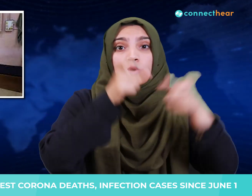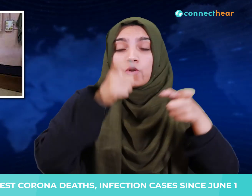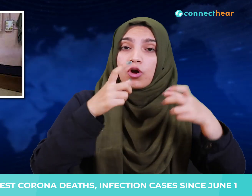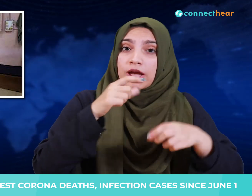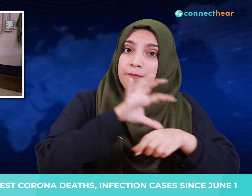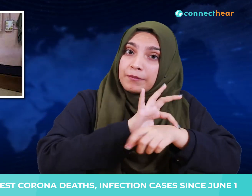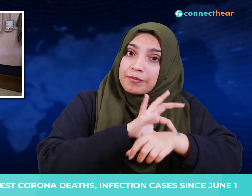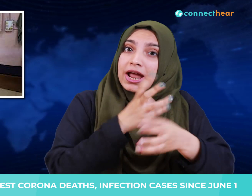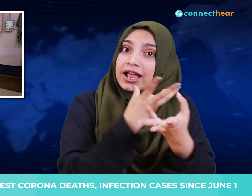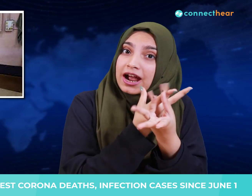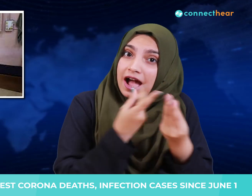patients.